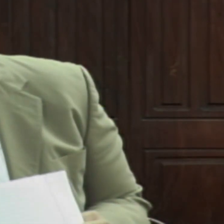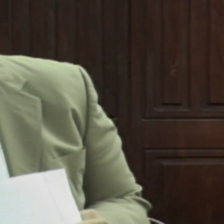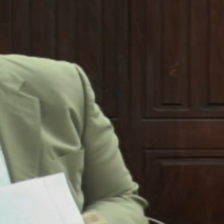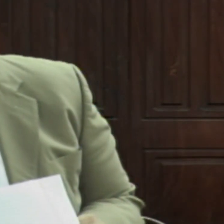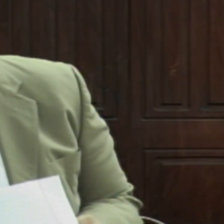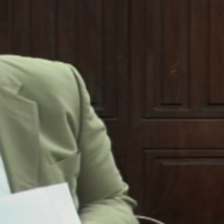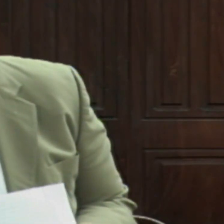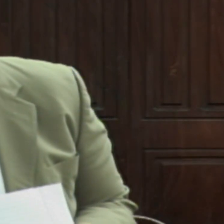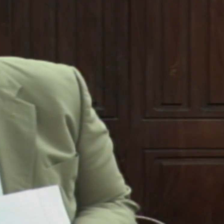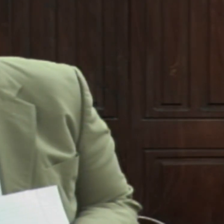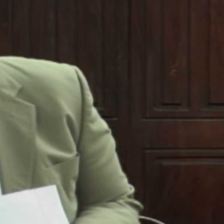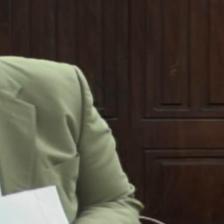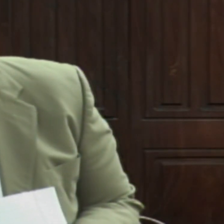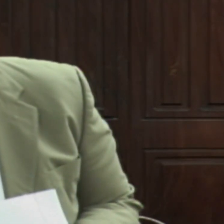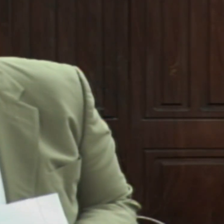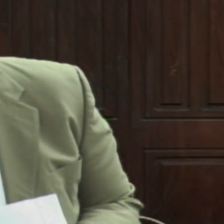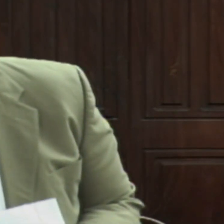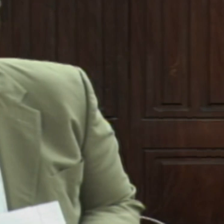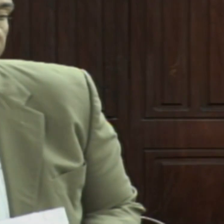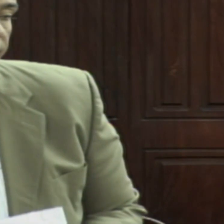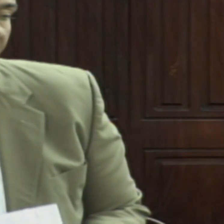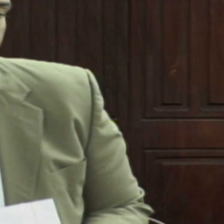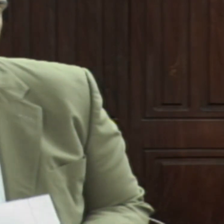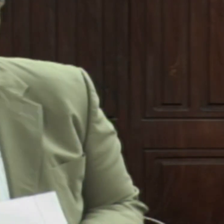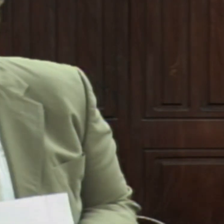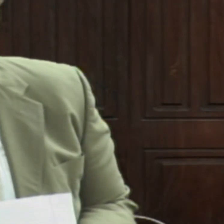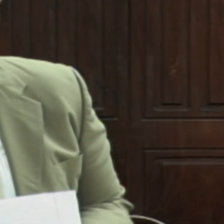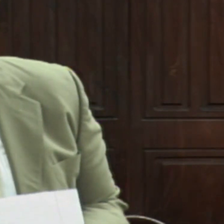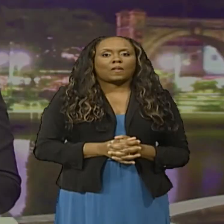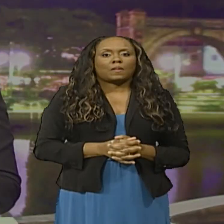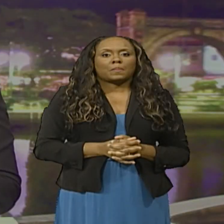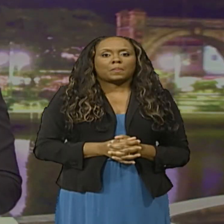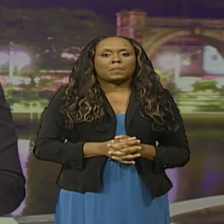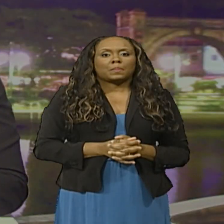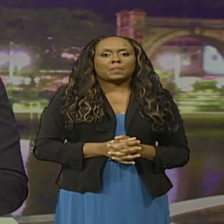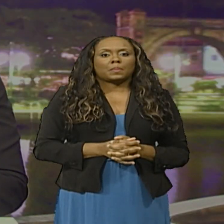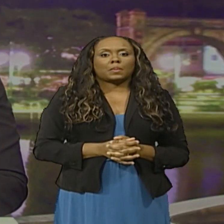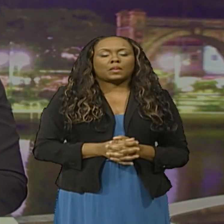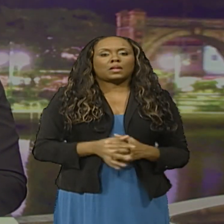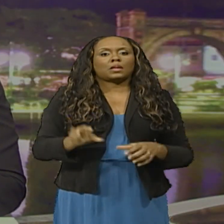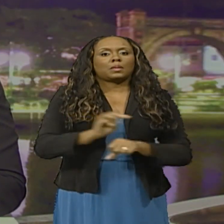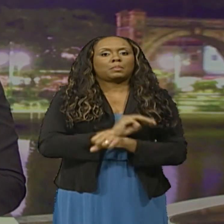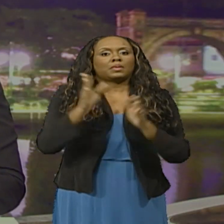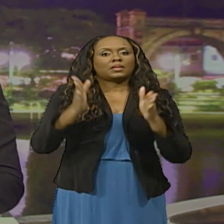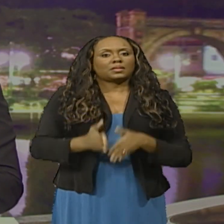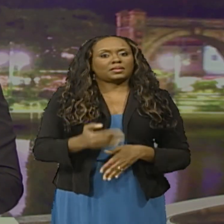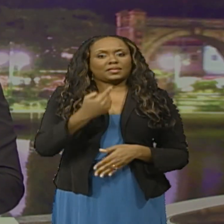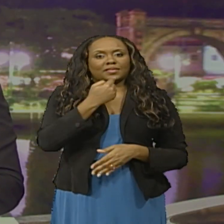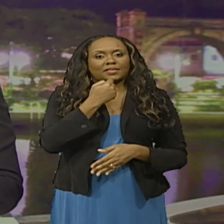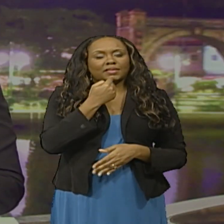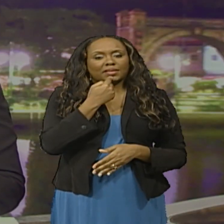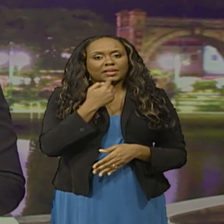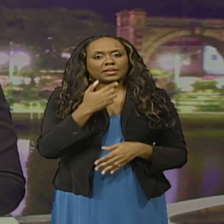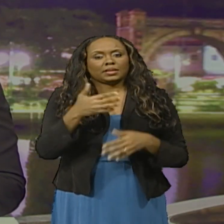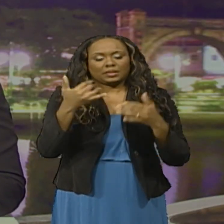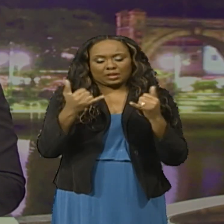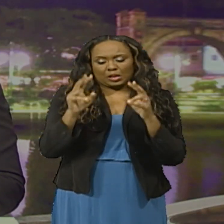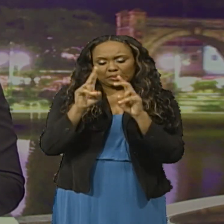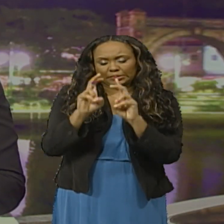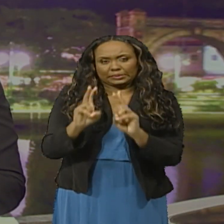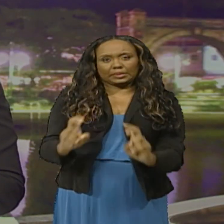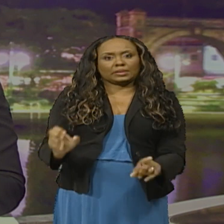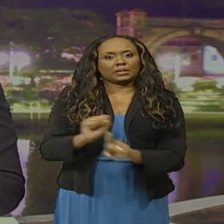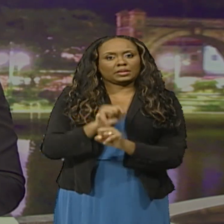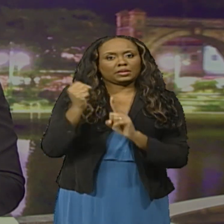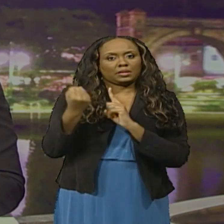we have to agree to before we can achieve that. Well, the minister says they're also looking at the